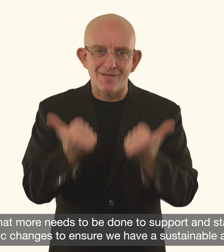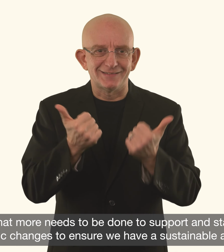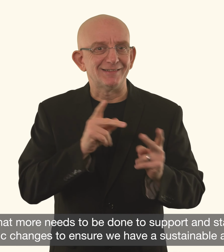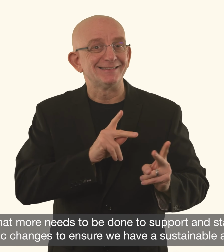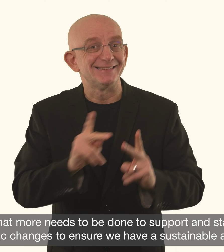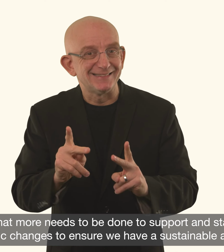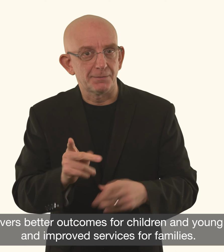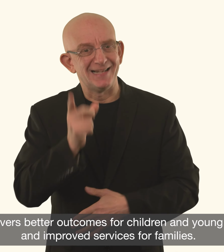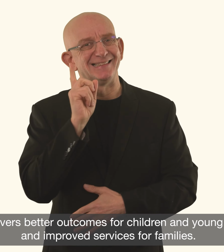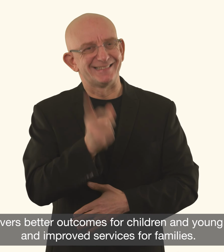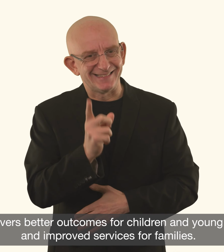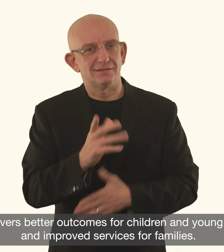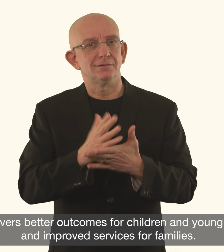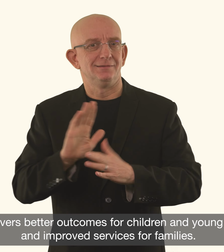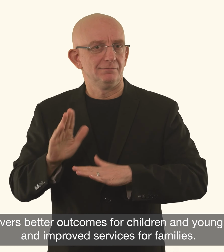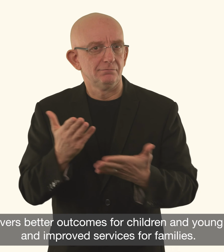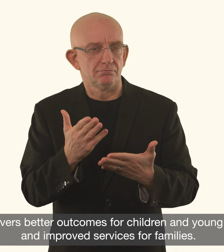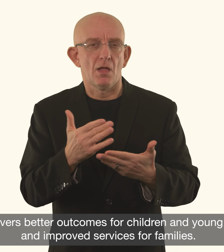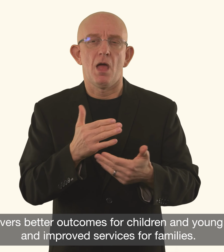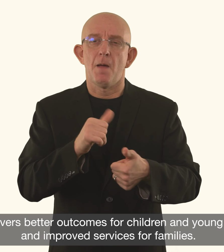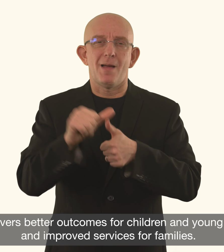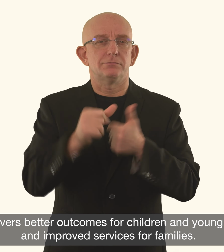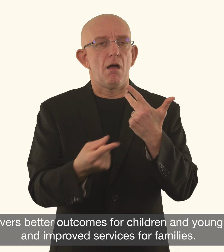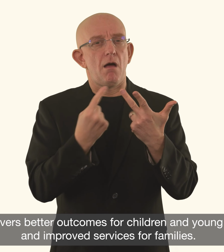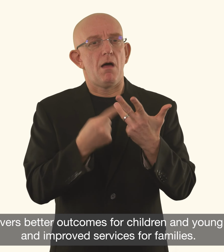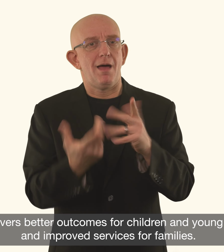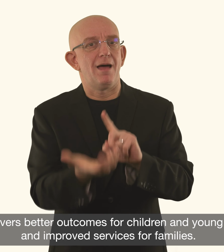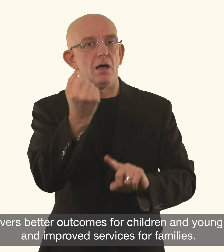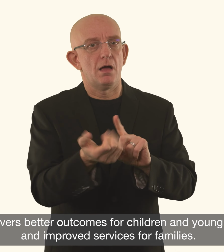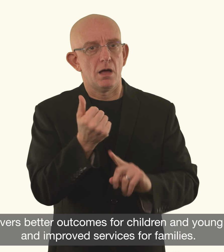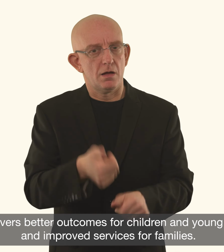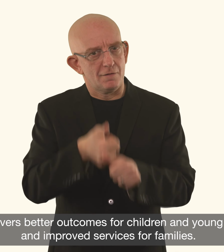That delivers better outcomes for children and young people and improved services for families.